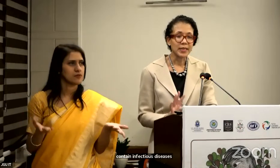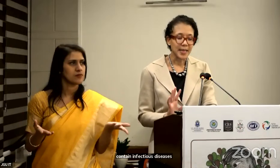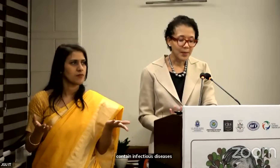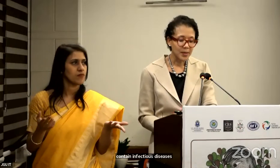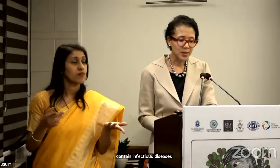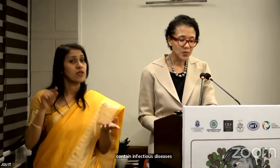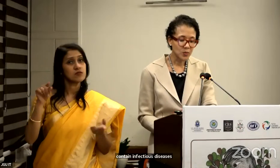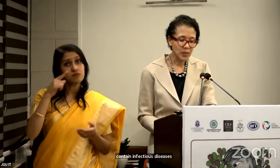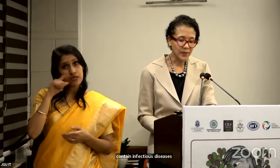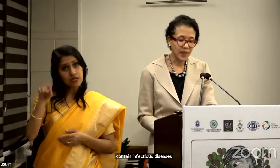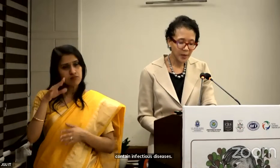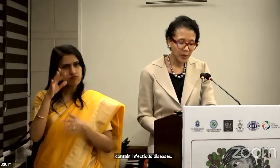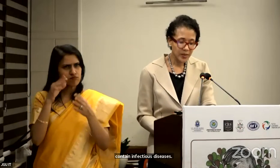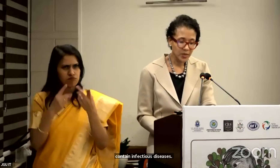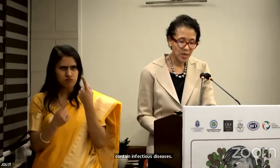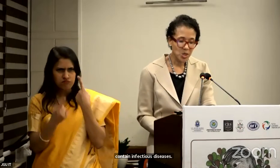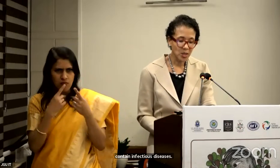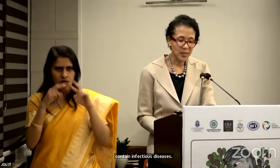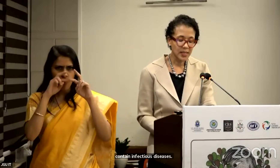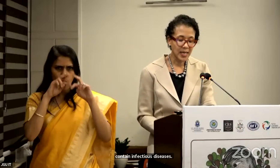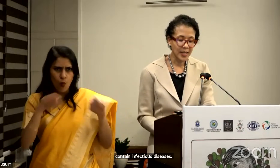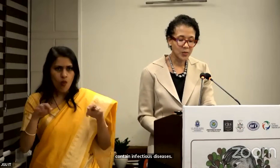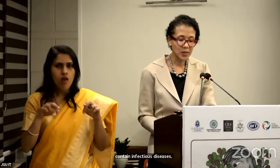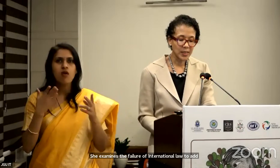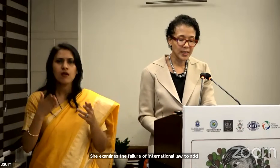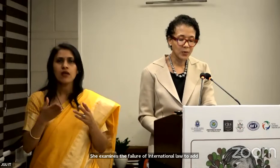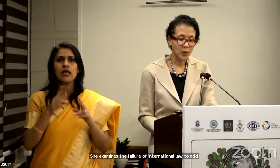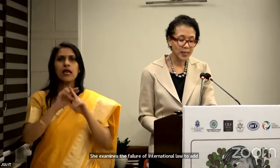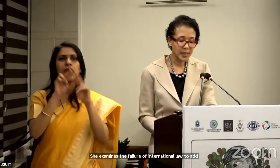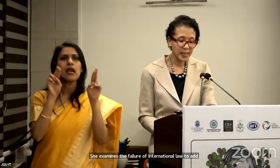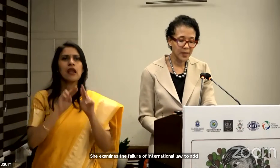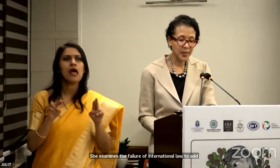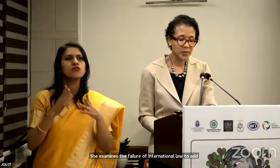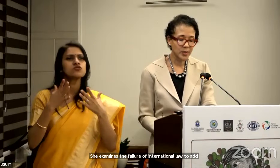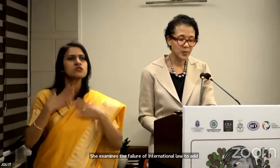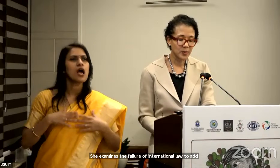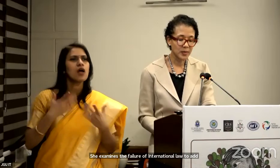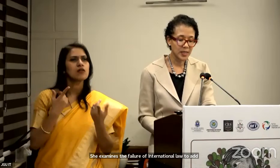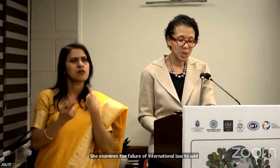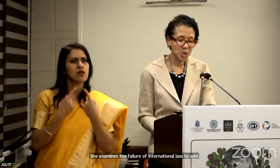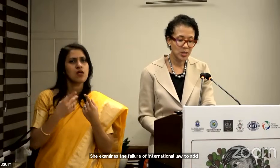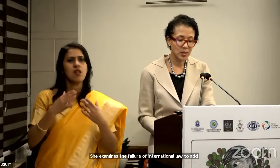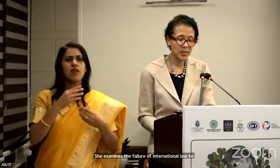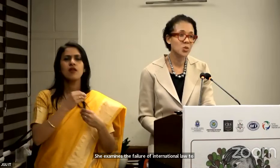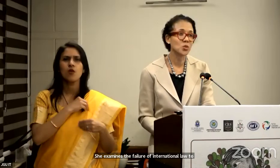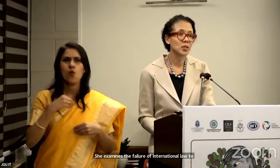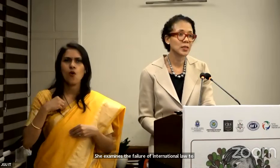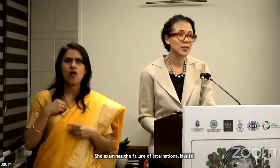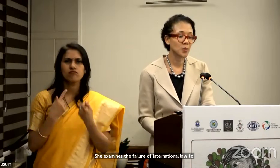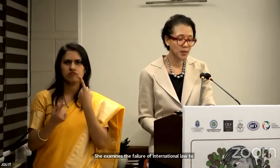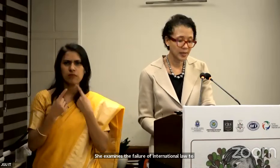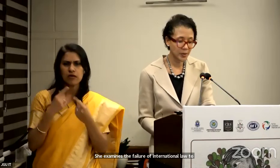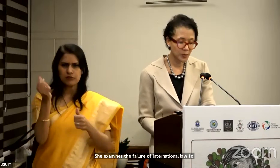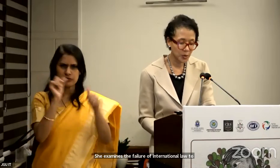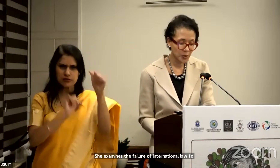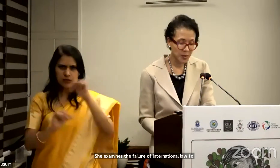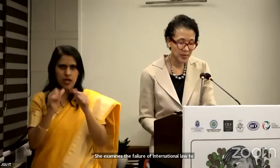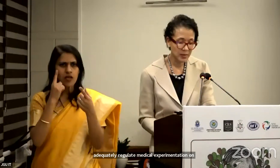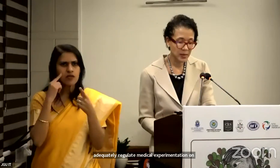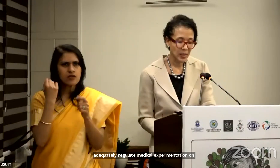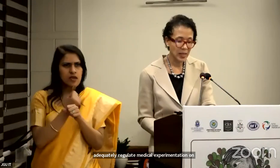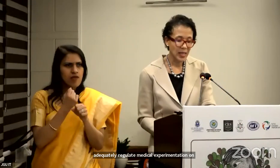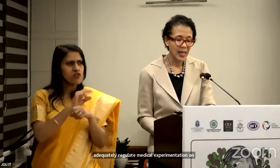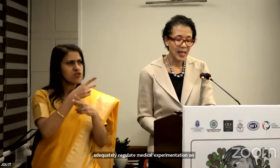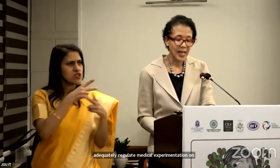She examines the failure of international law to adequately regulate medical experimentation on historically subordinated